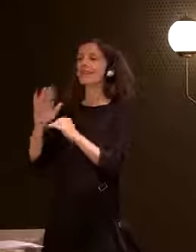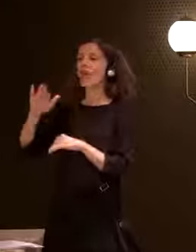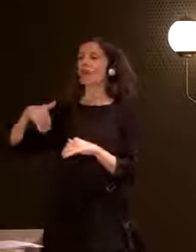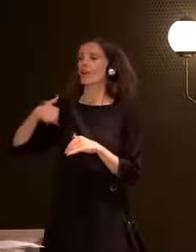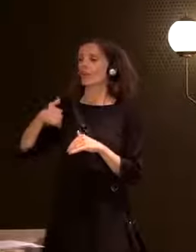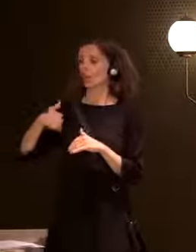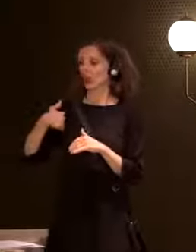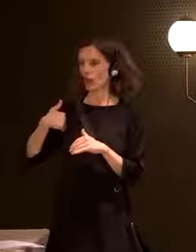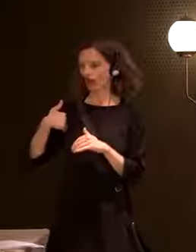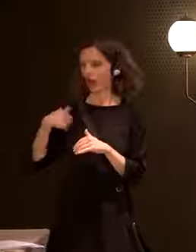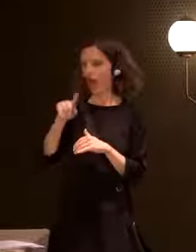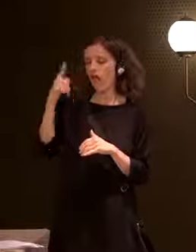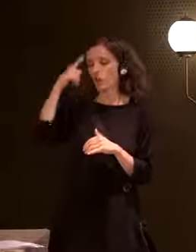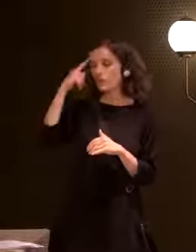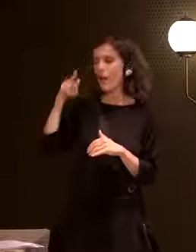greater as well.